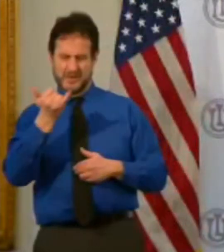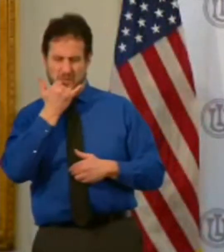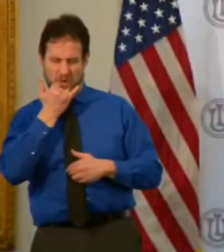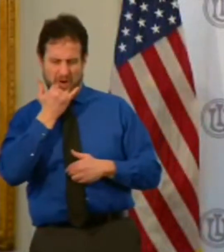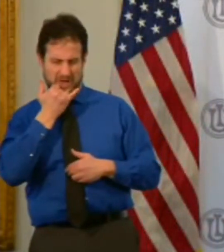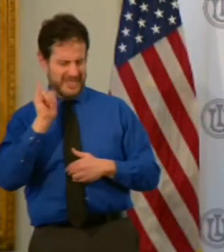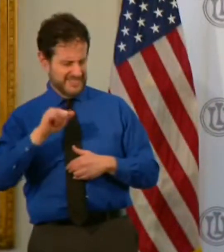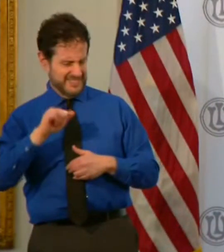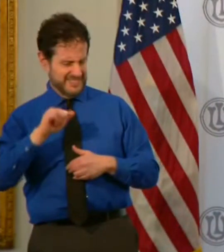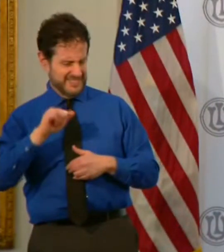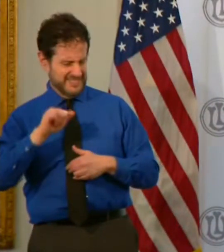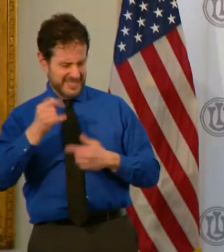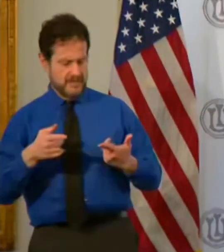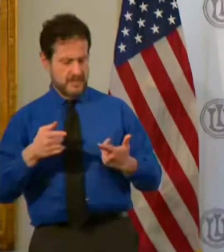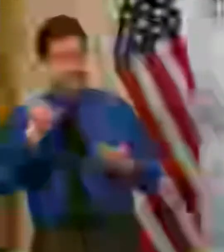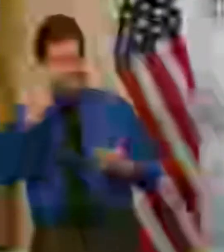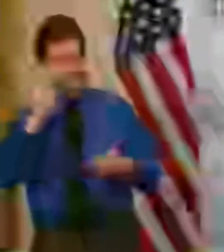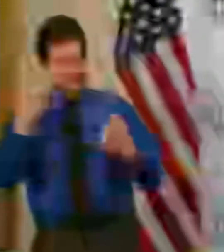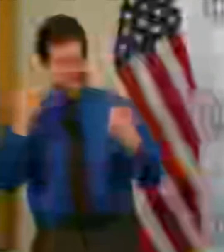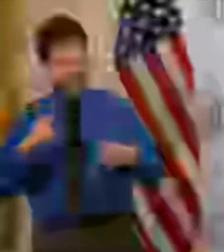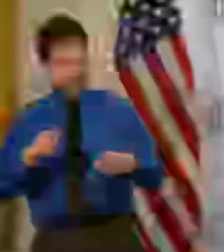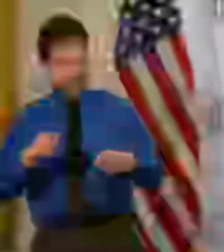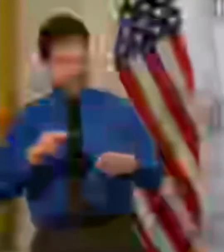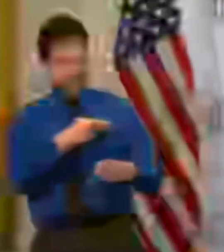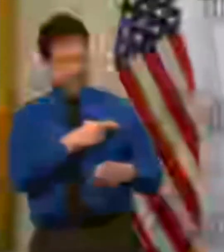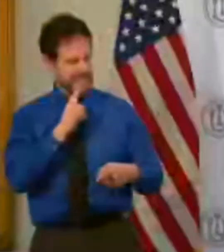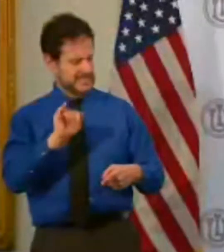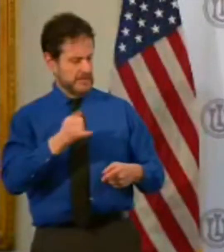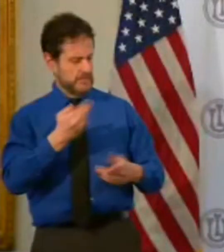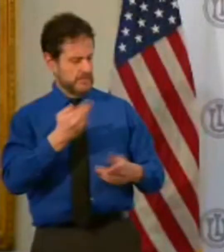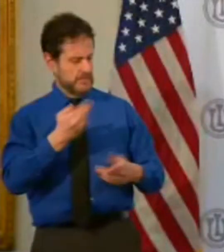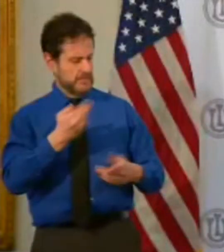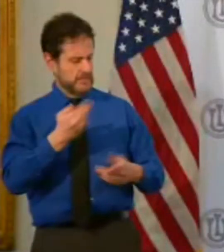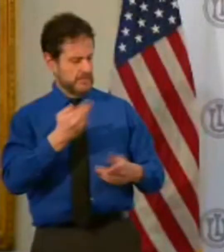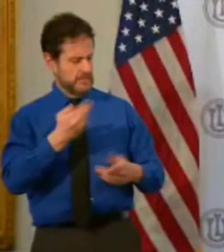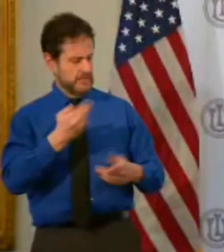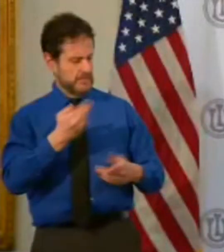not happened? And if it has it proven beneficial?